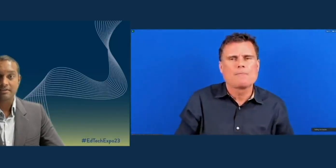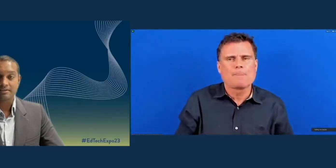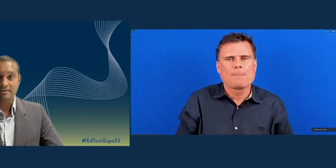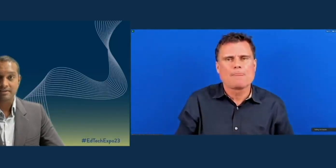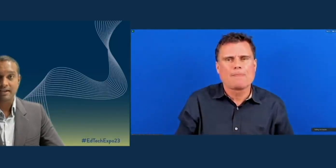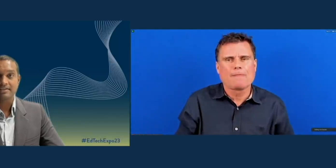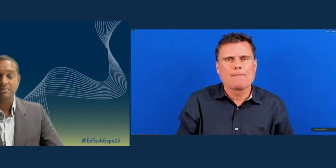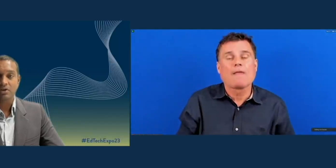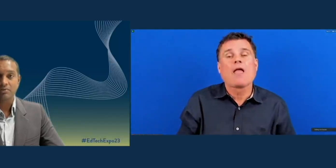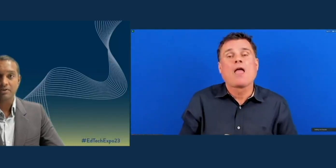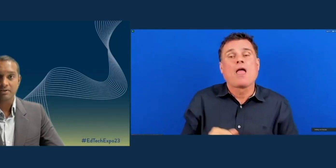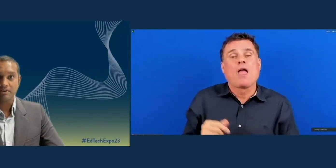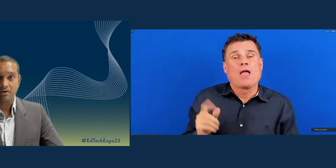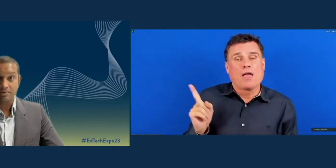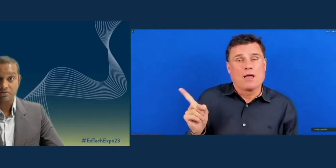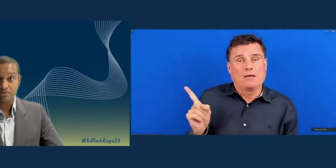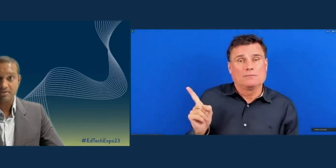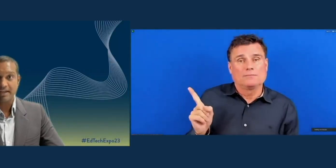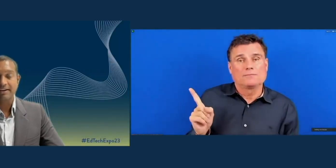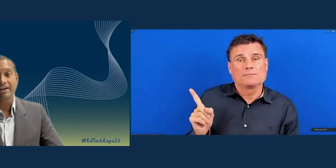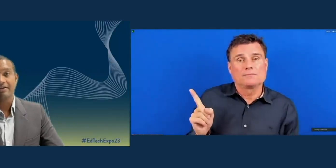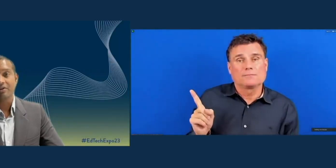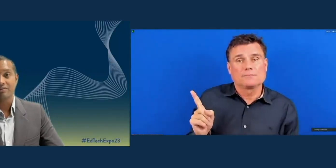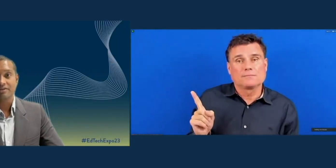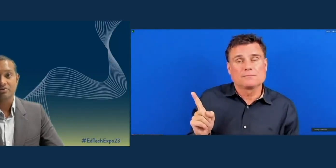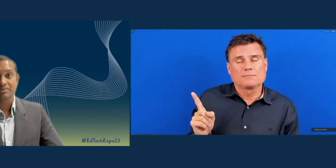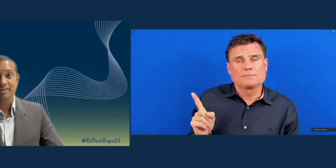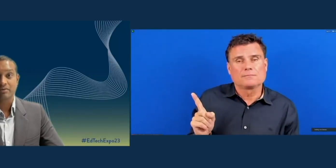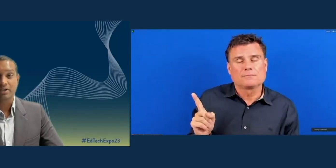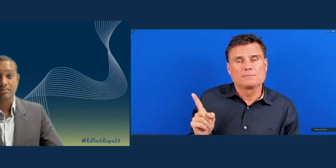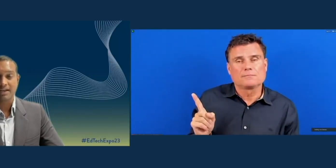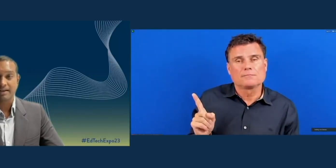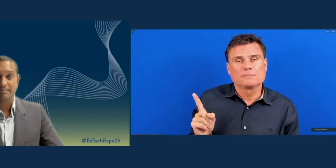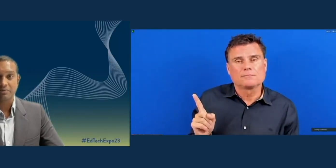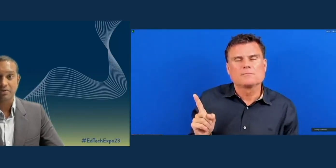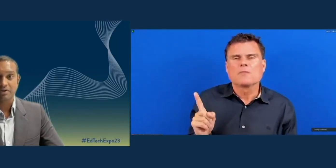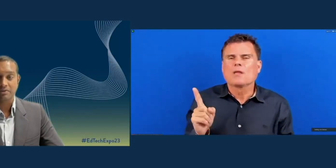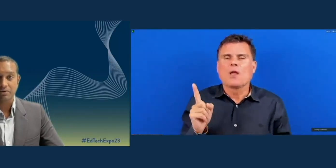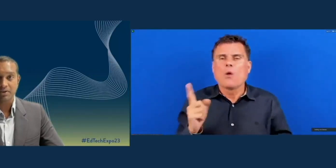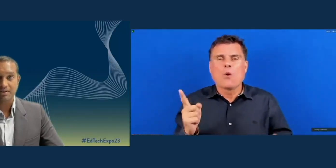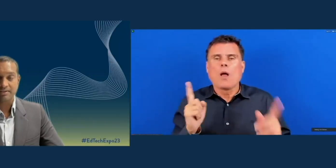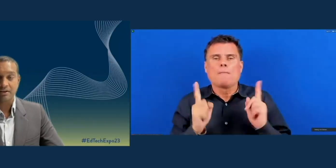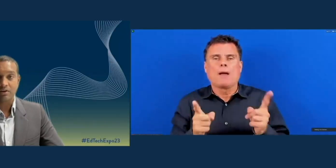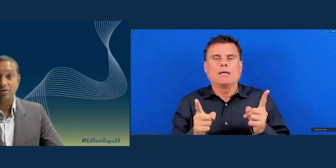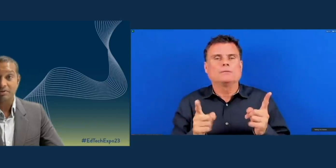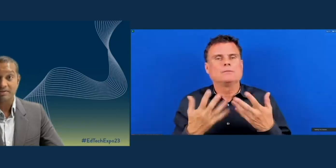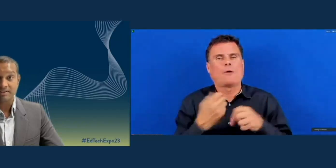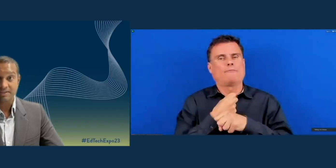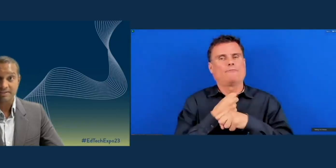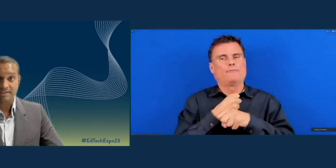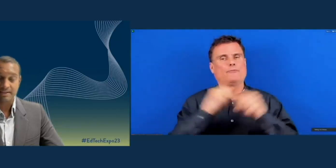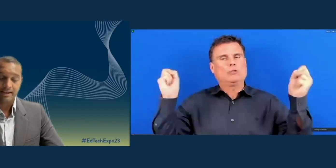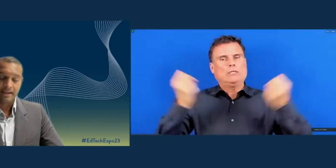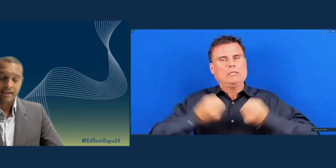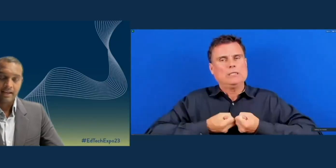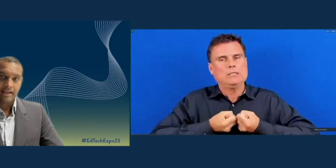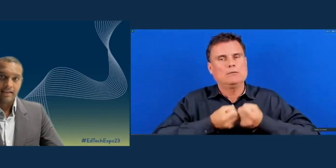was designed to be open source and Creative Commons, which meant that we could pick it up and work with it almost